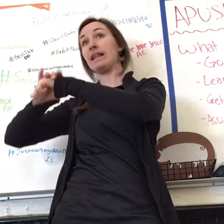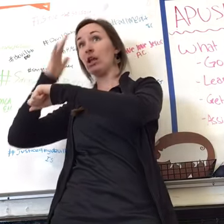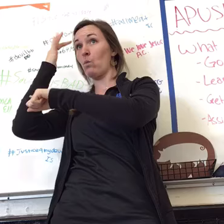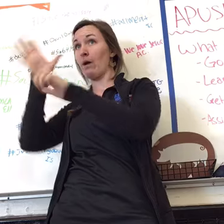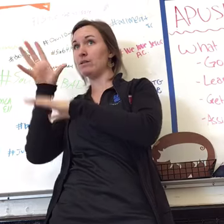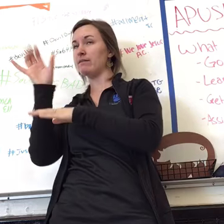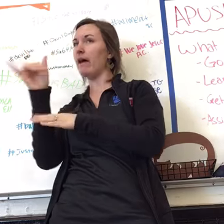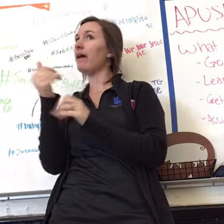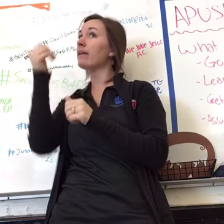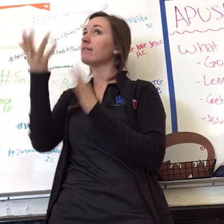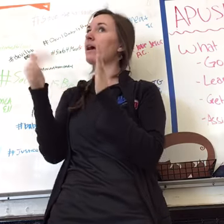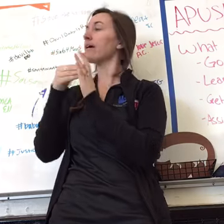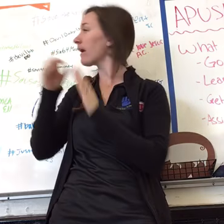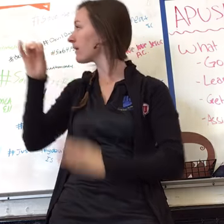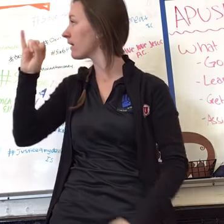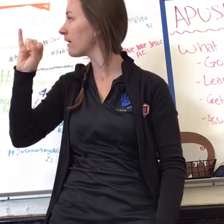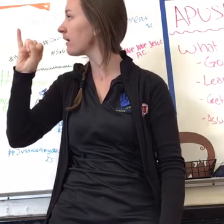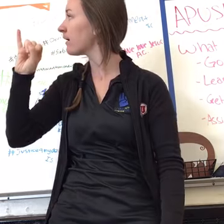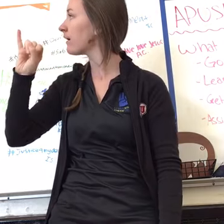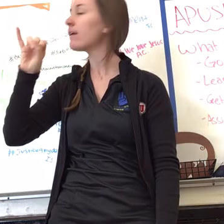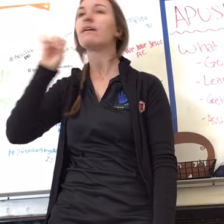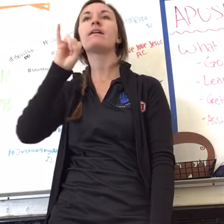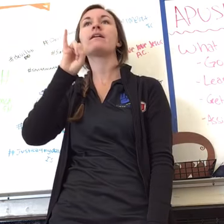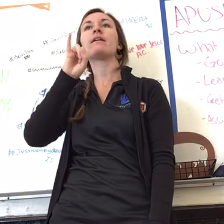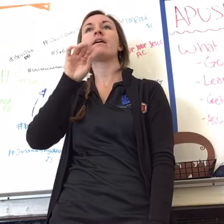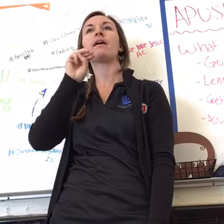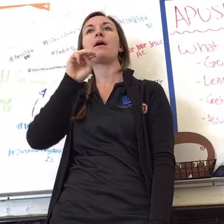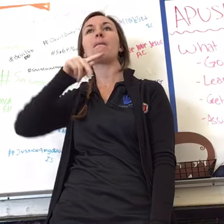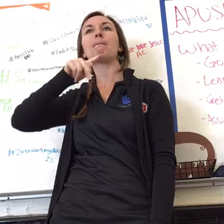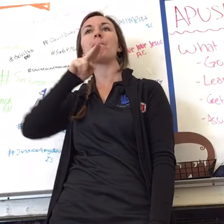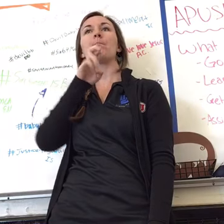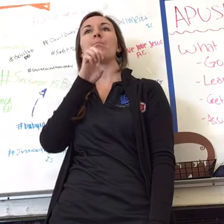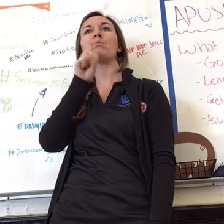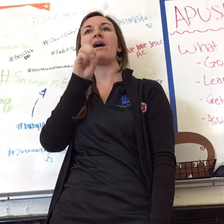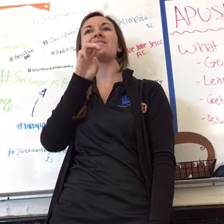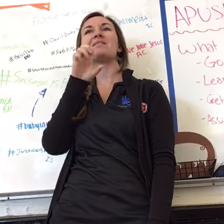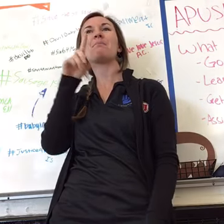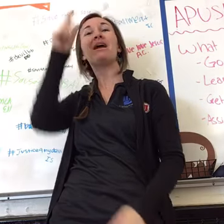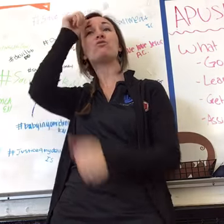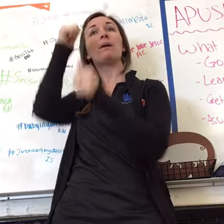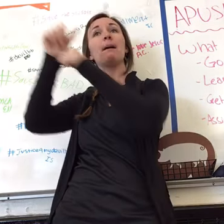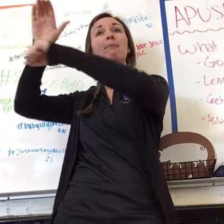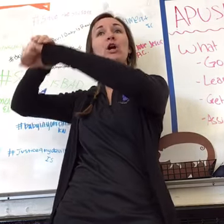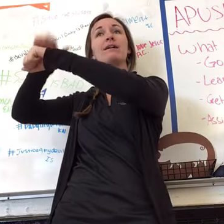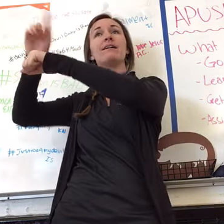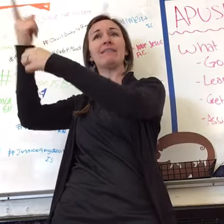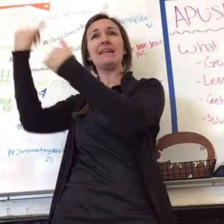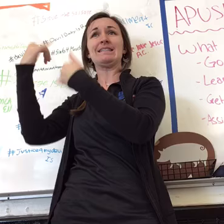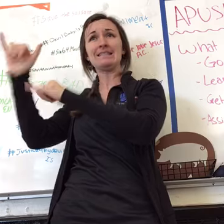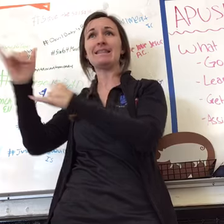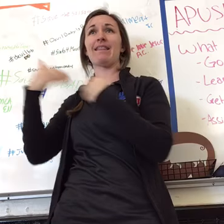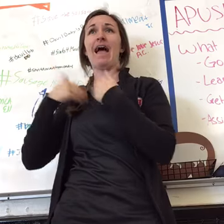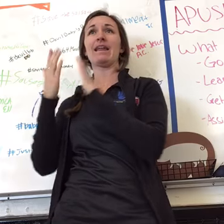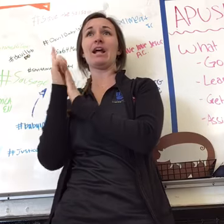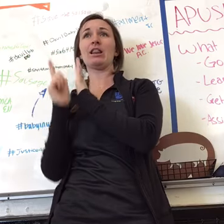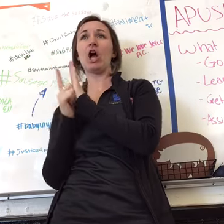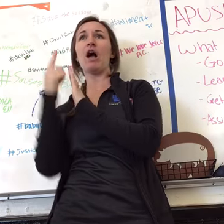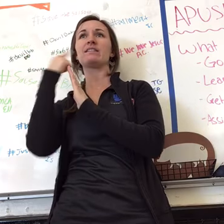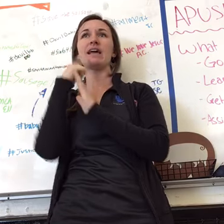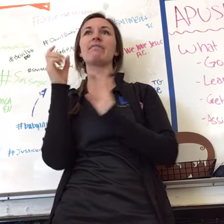impressment. Remember, England still had a law that said that they could impress our American people even though we were our own free country. So we